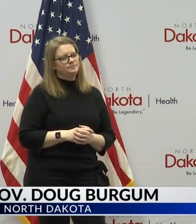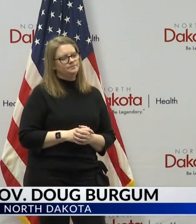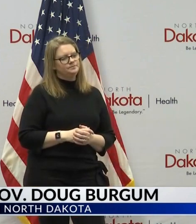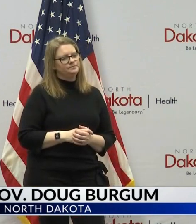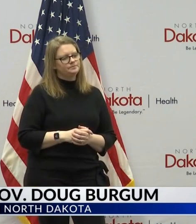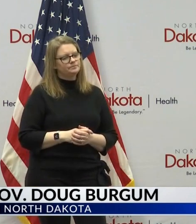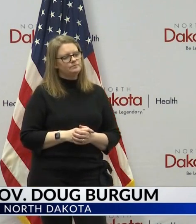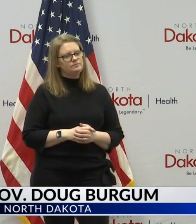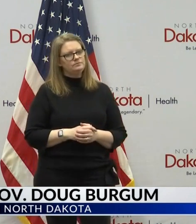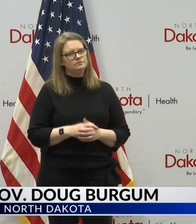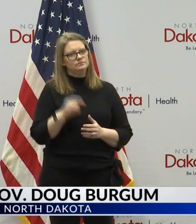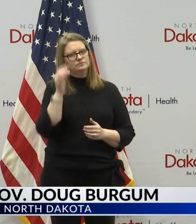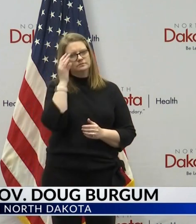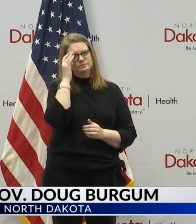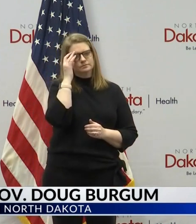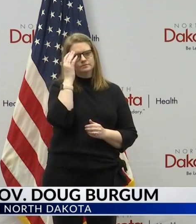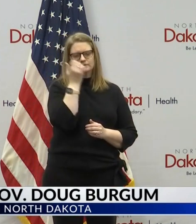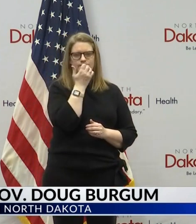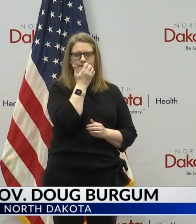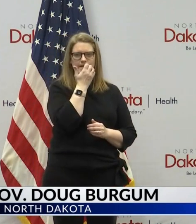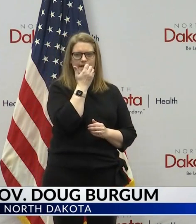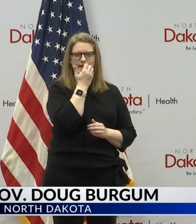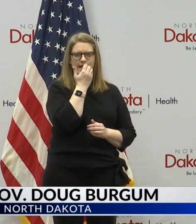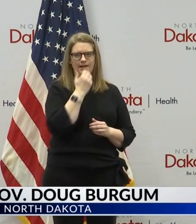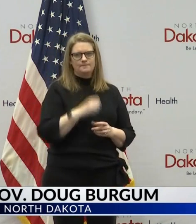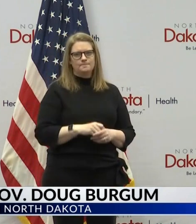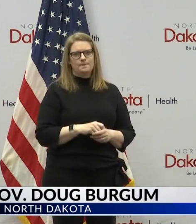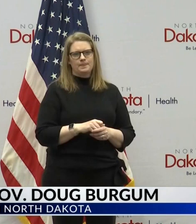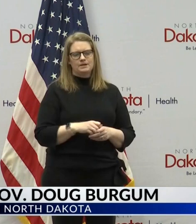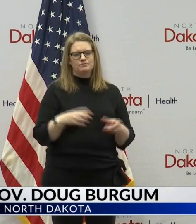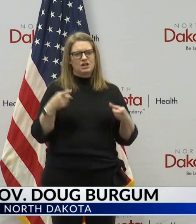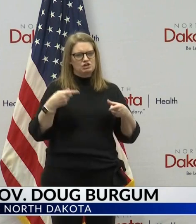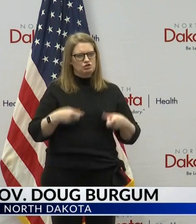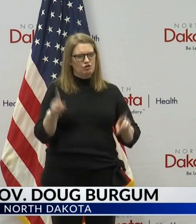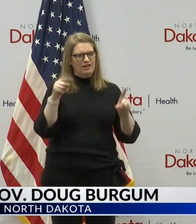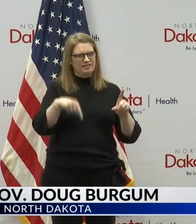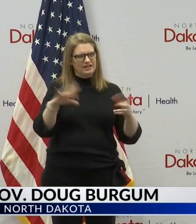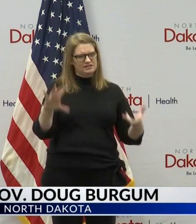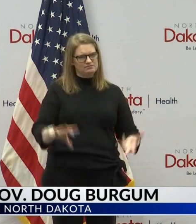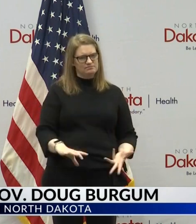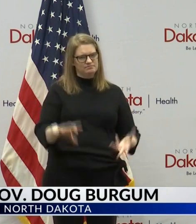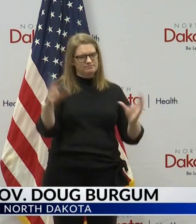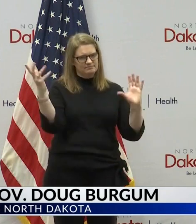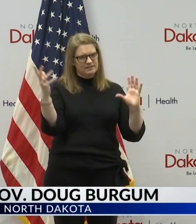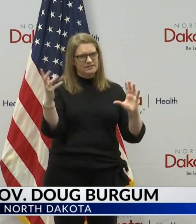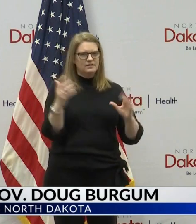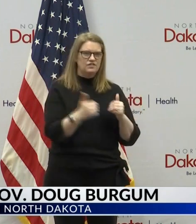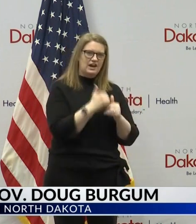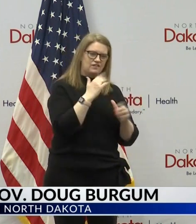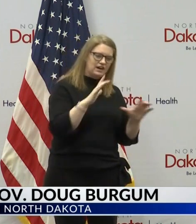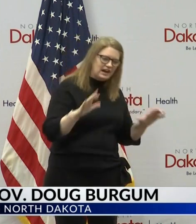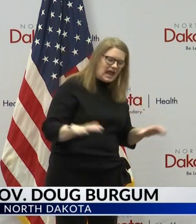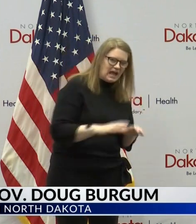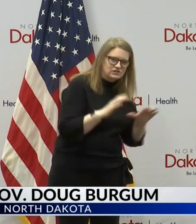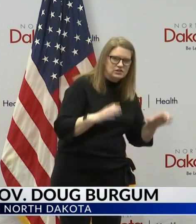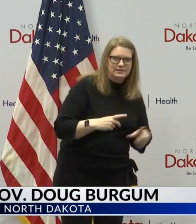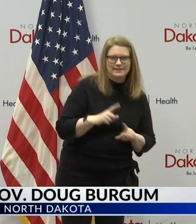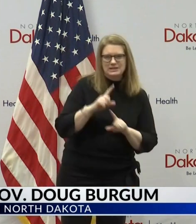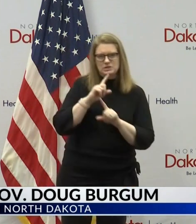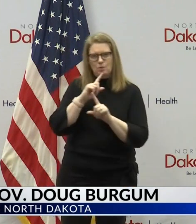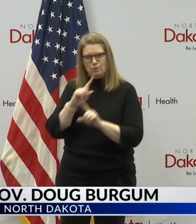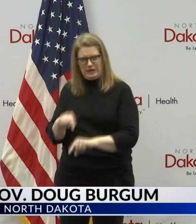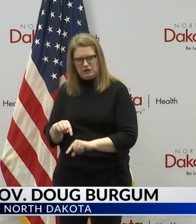One of the side effects we've been talking about during this whole crisis is that when for every action there's a reaction, and